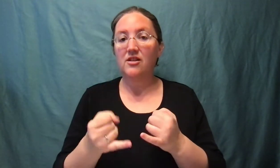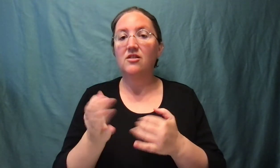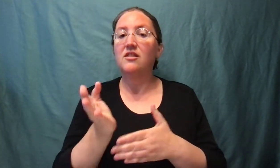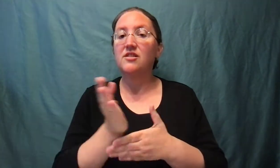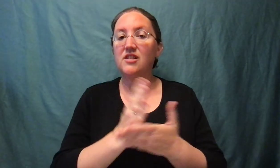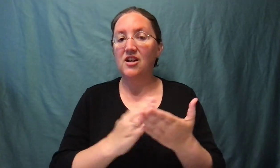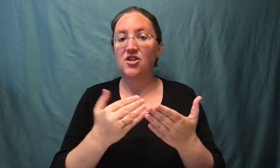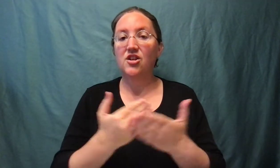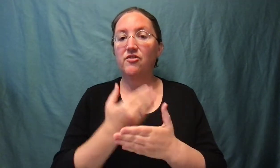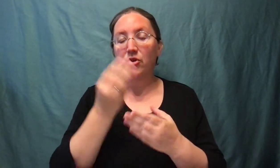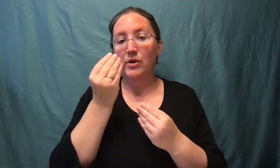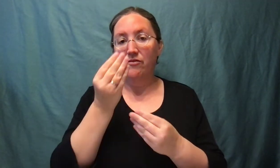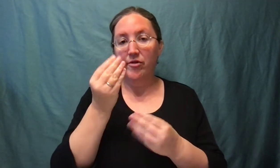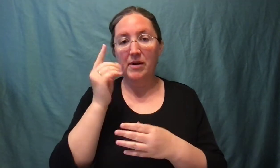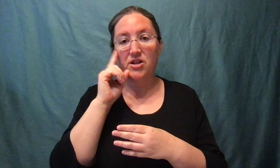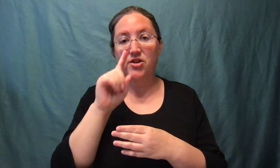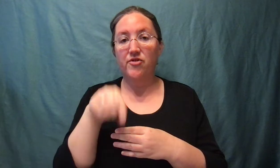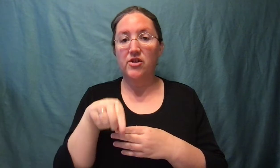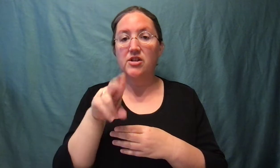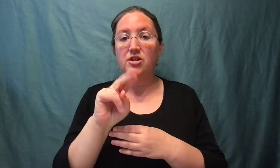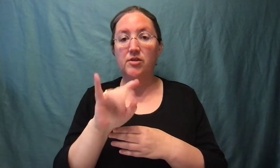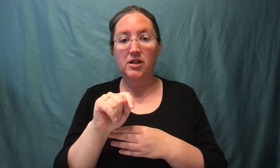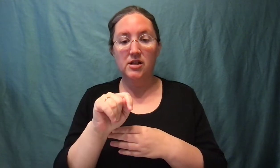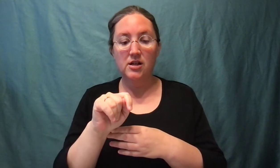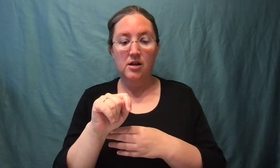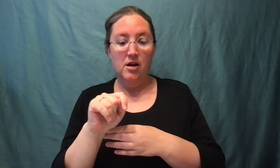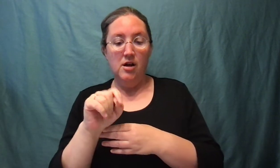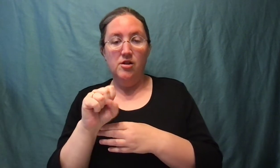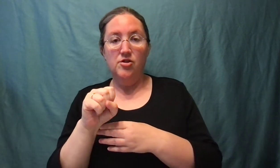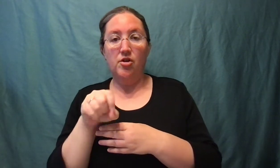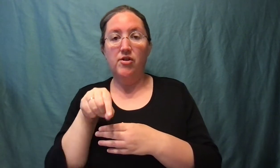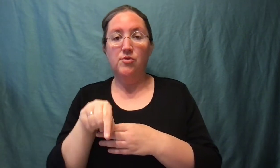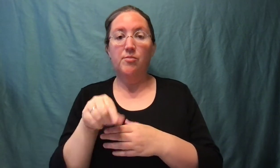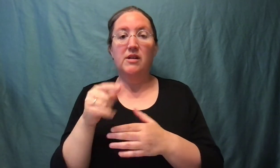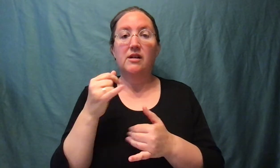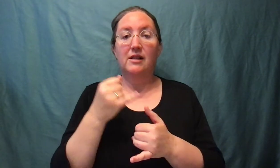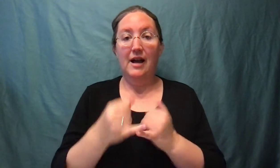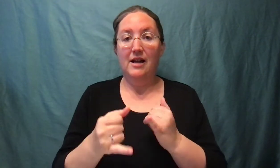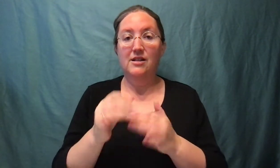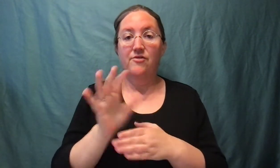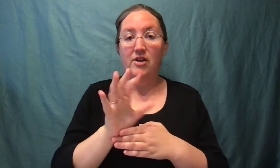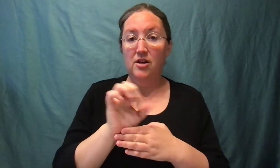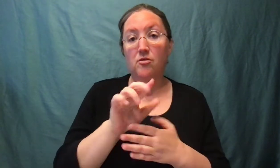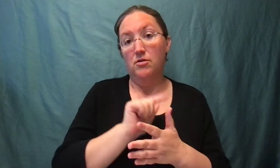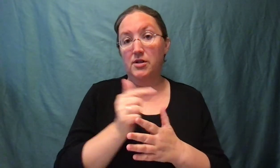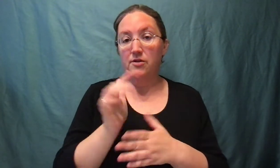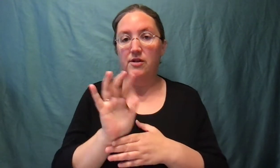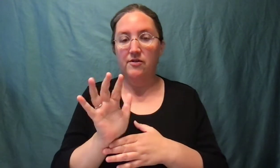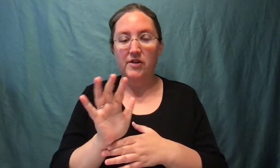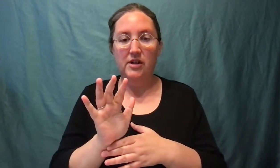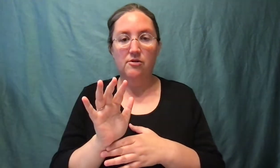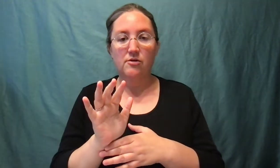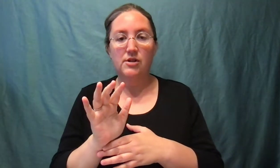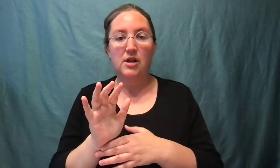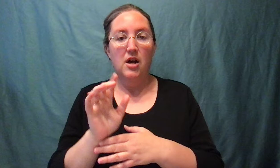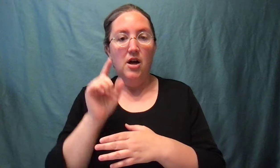final section of new information for this unit. So this will be the last video or series of videos for